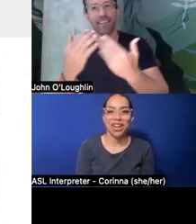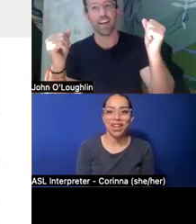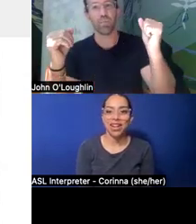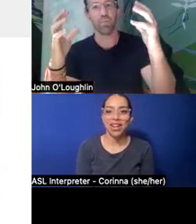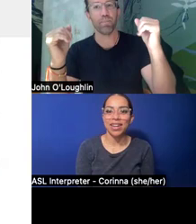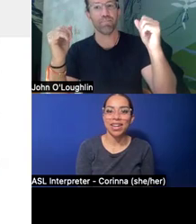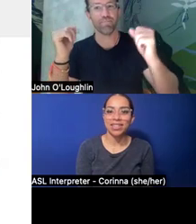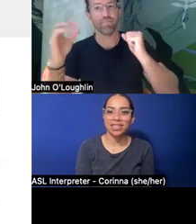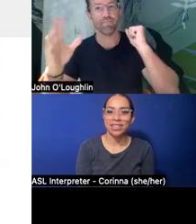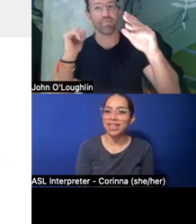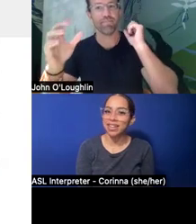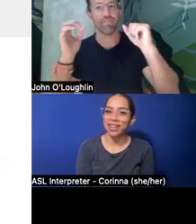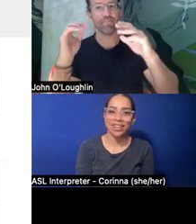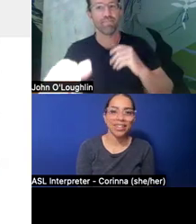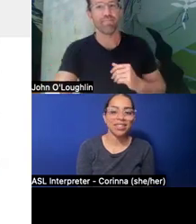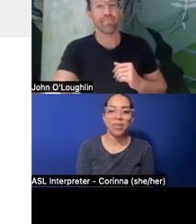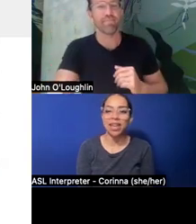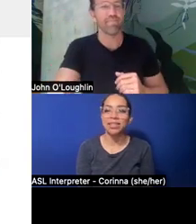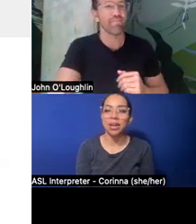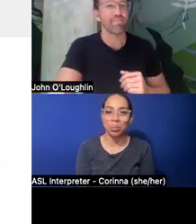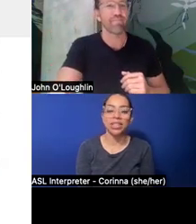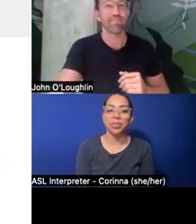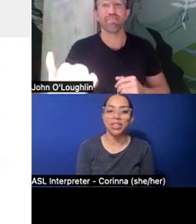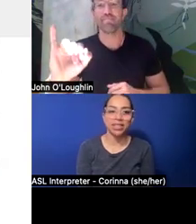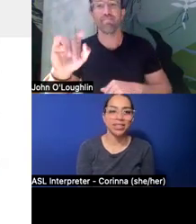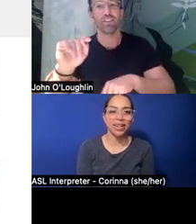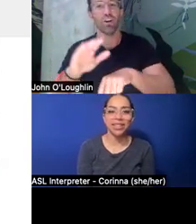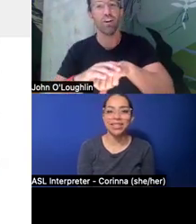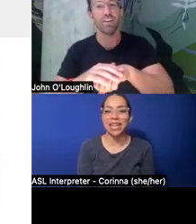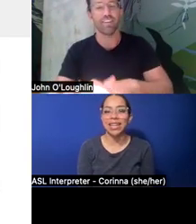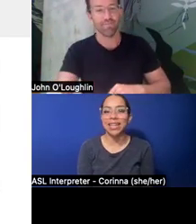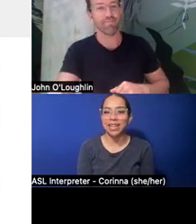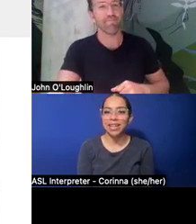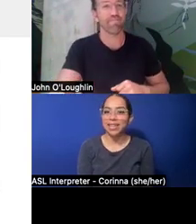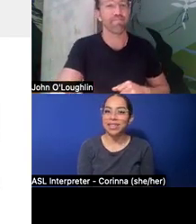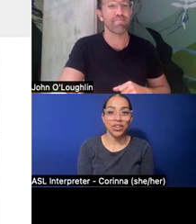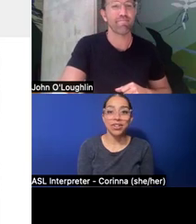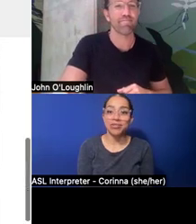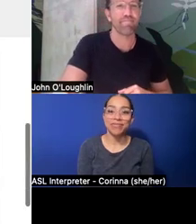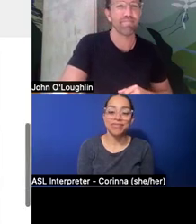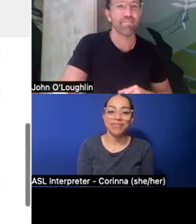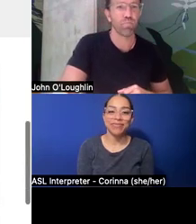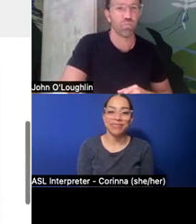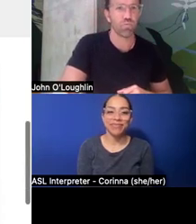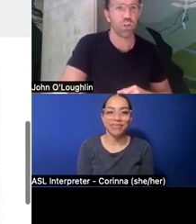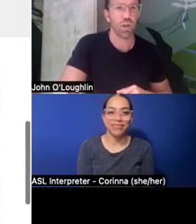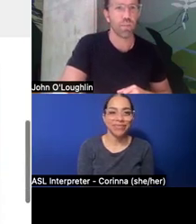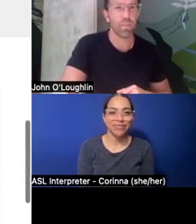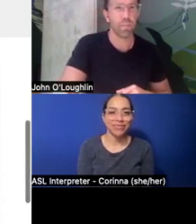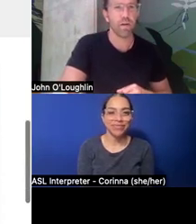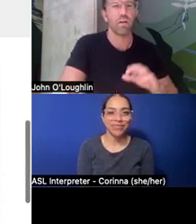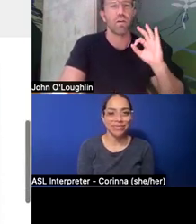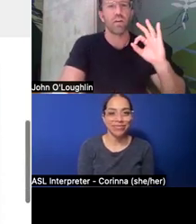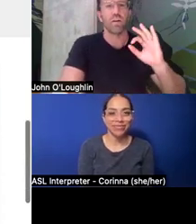All right. And yes, you gotta get some hands up experience. You gotta get to signing. It's on.